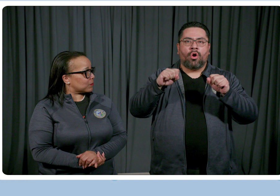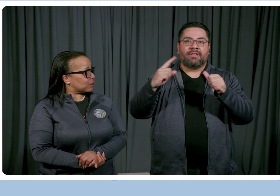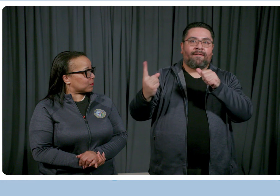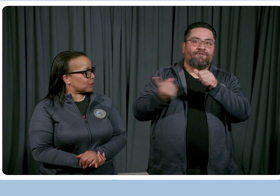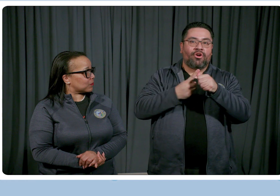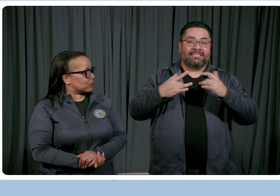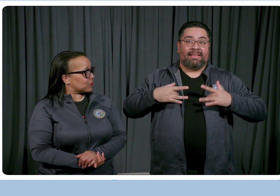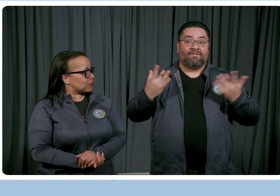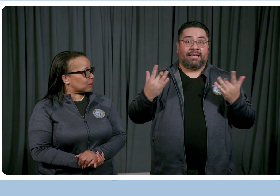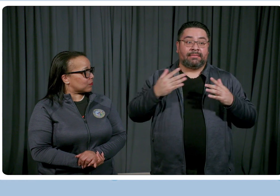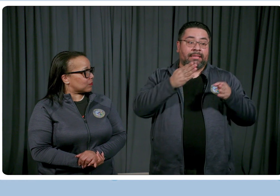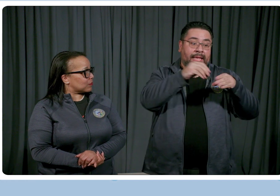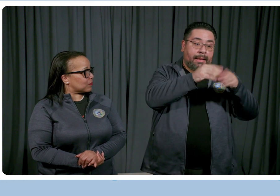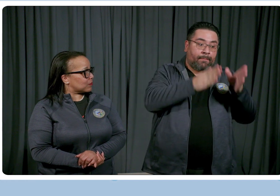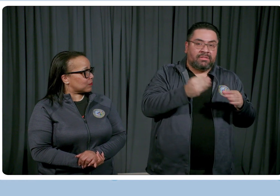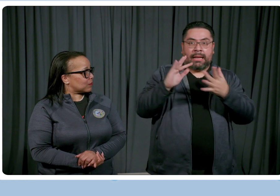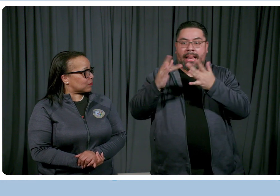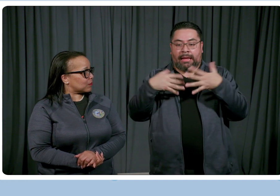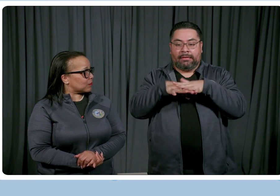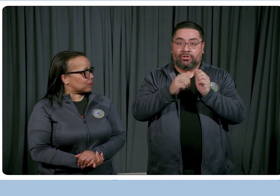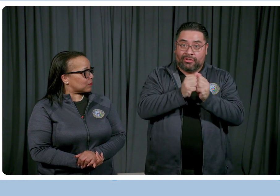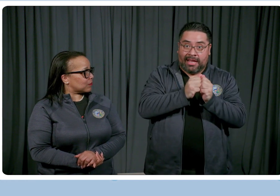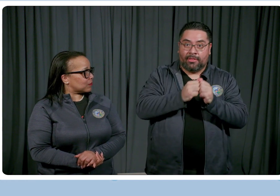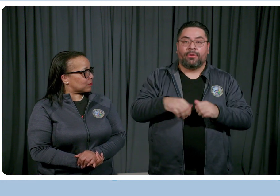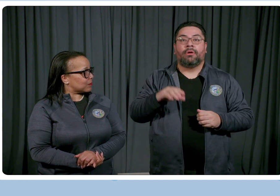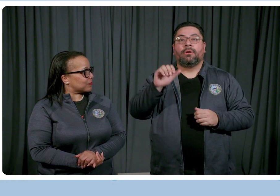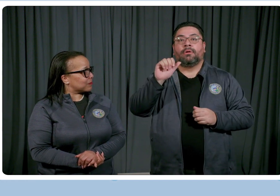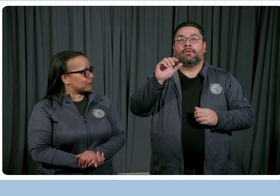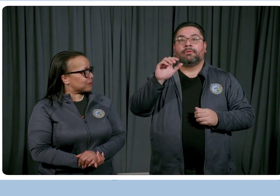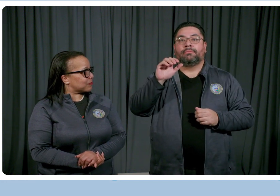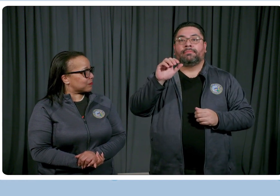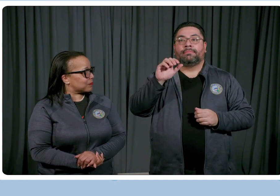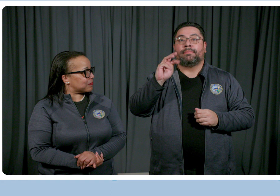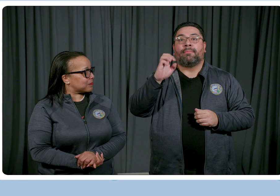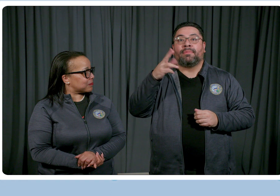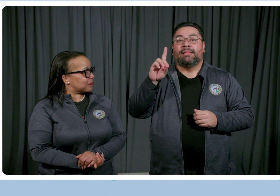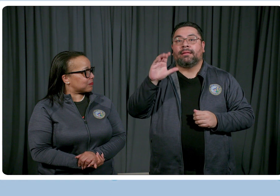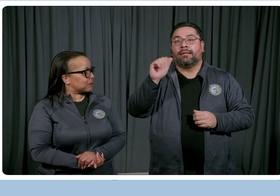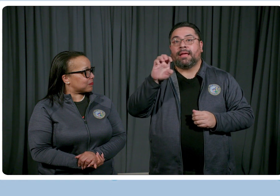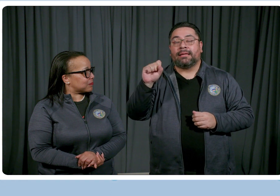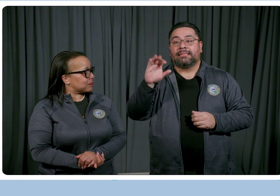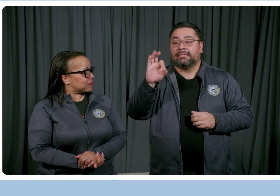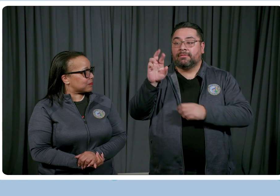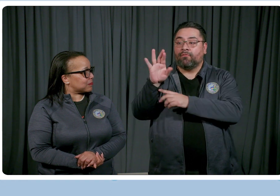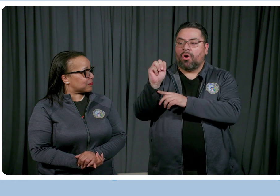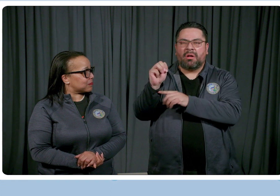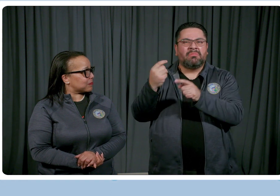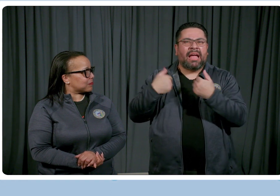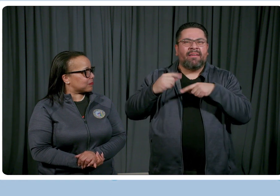will host our first hybrid event, our February Access Forum, which will highlight